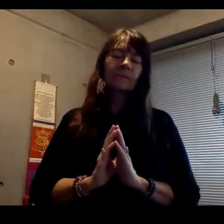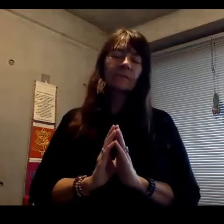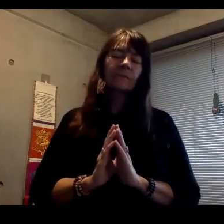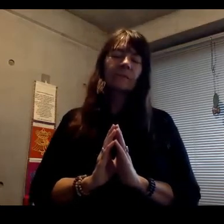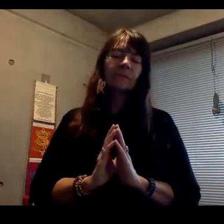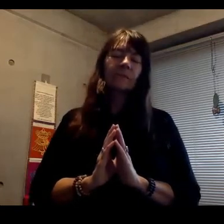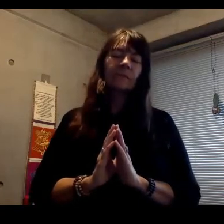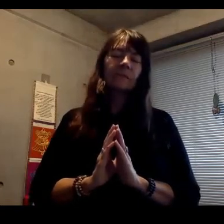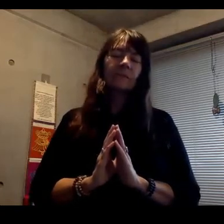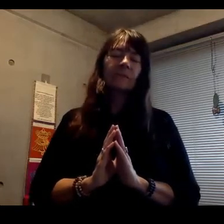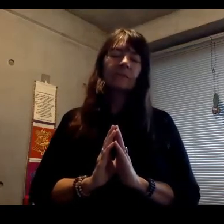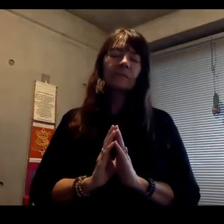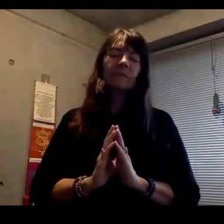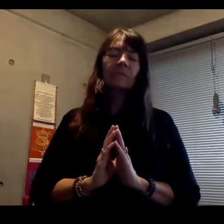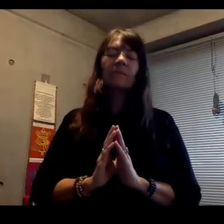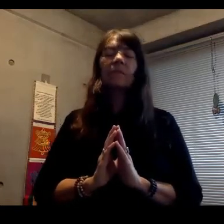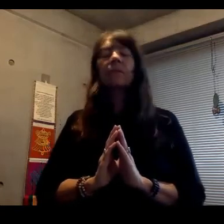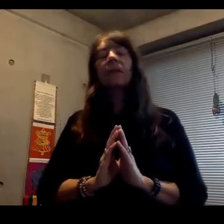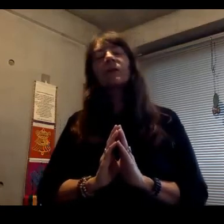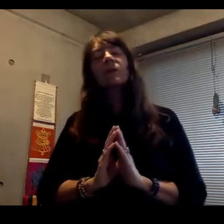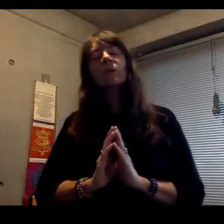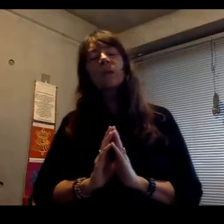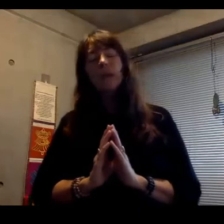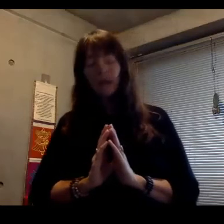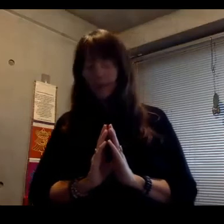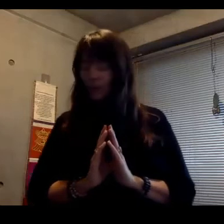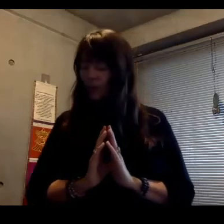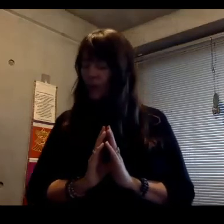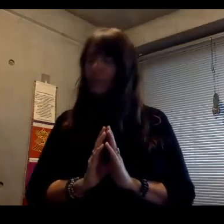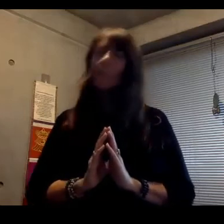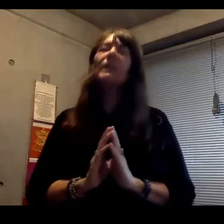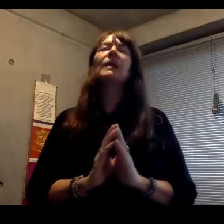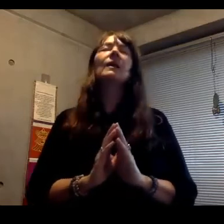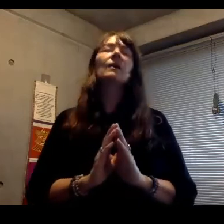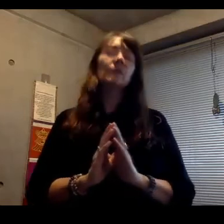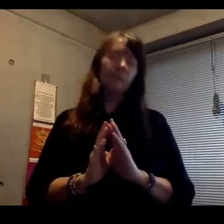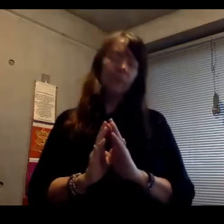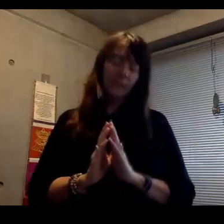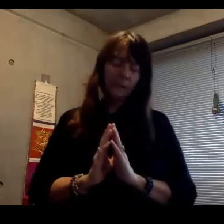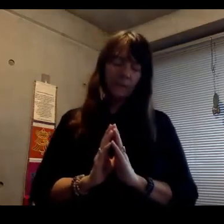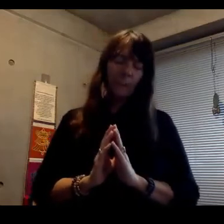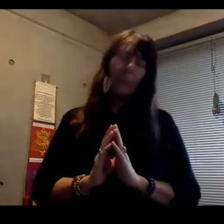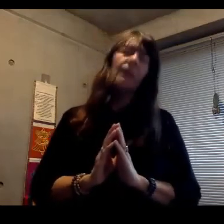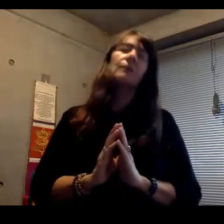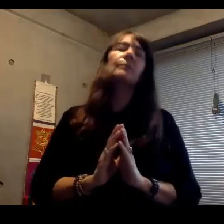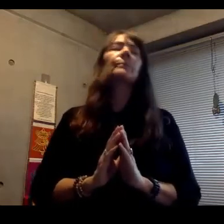influence humanity more than it has? So, as you are speaking of